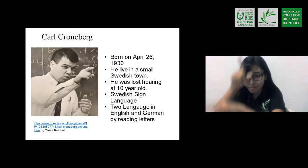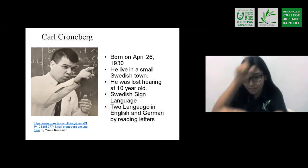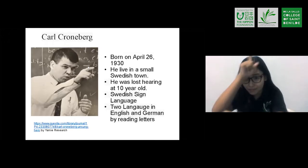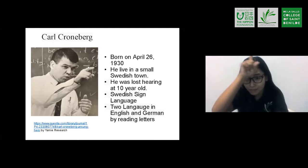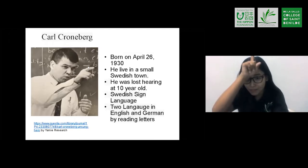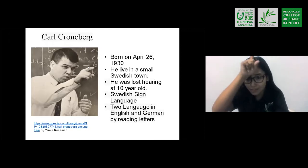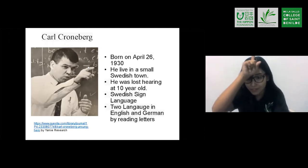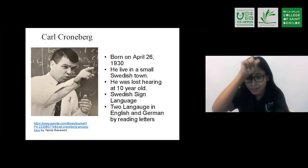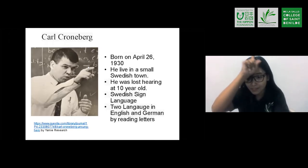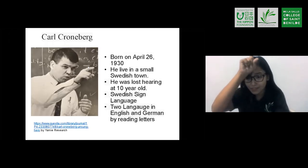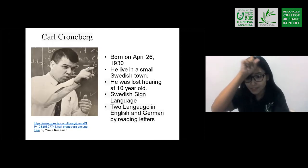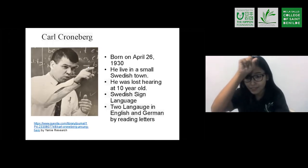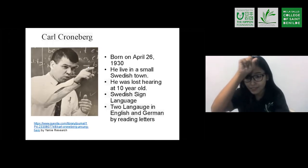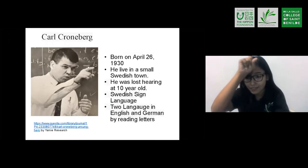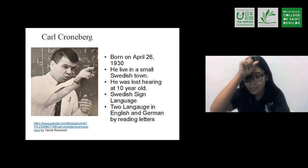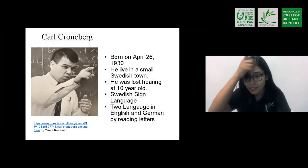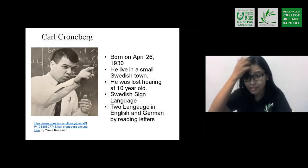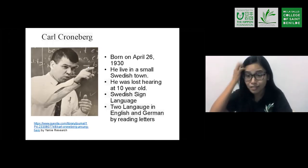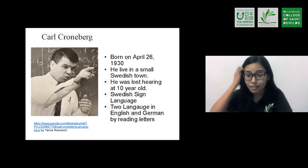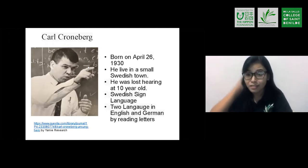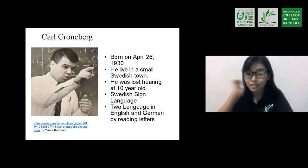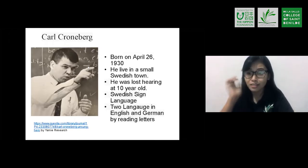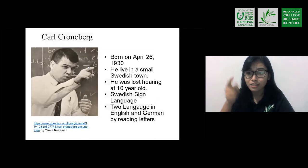There are no answered. In Germany?